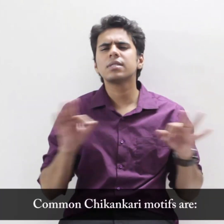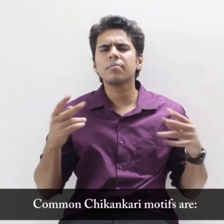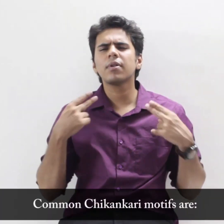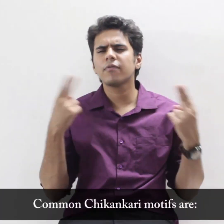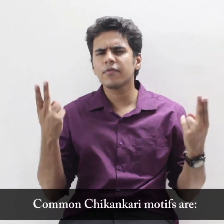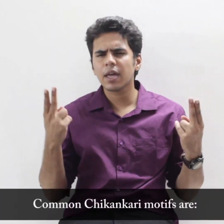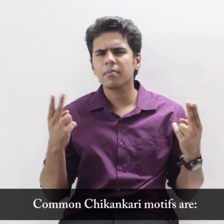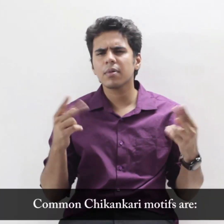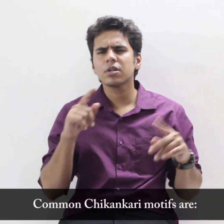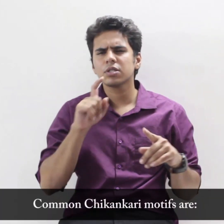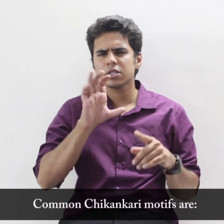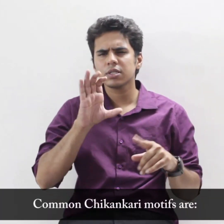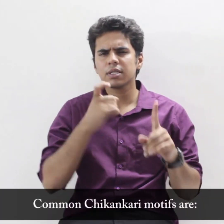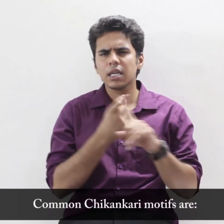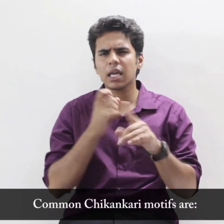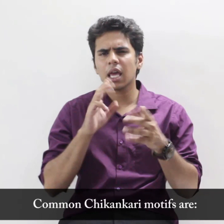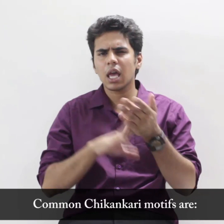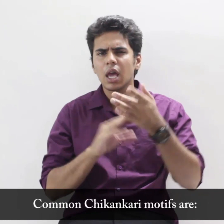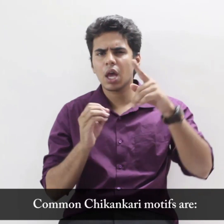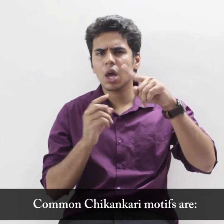Common chikankari motifs are